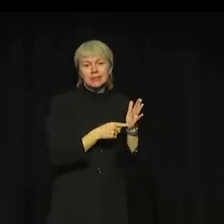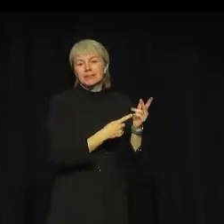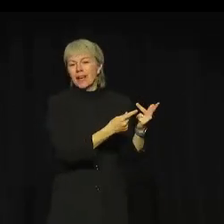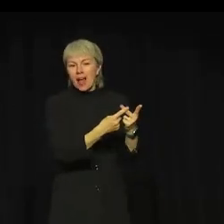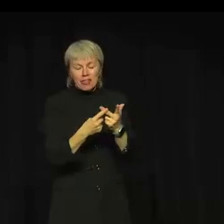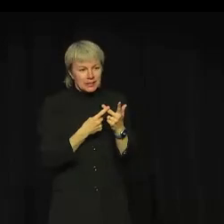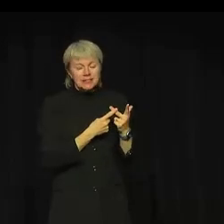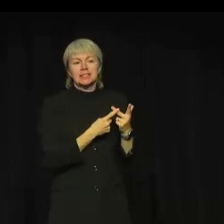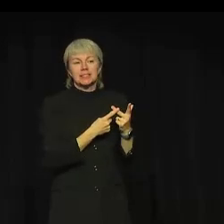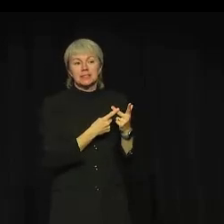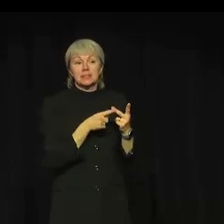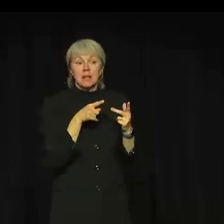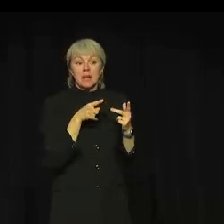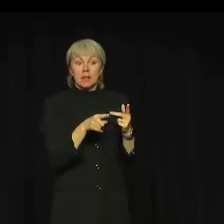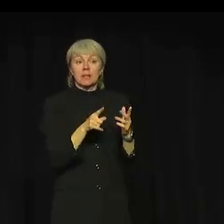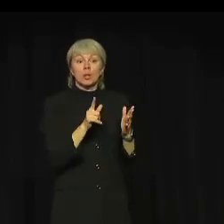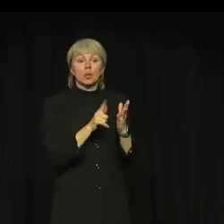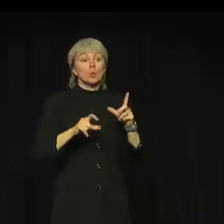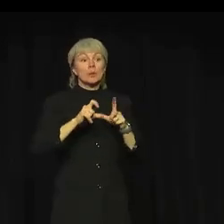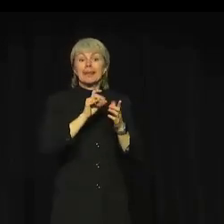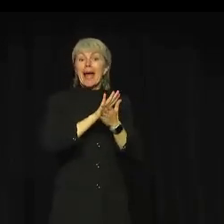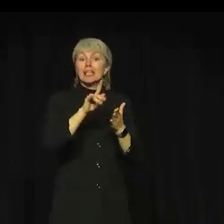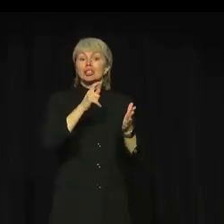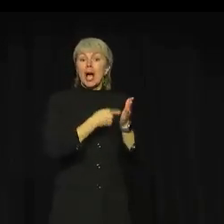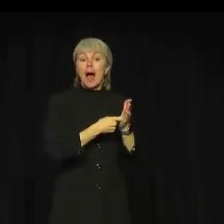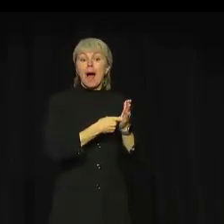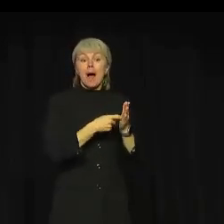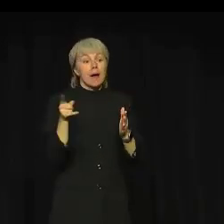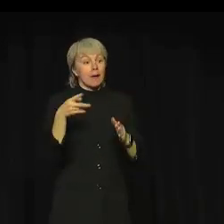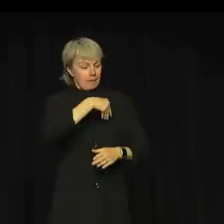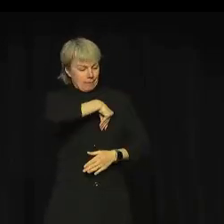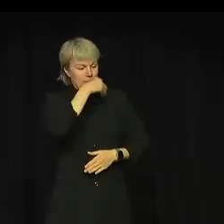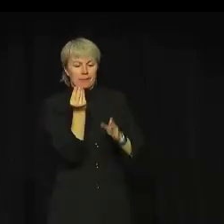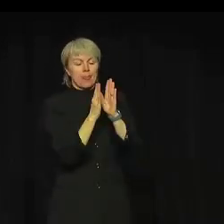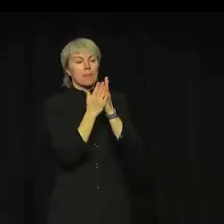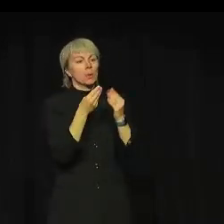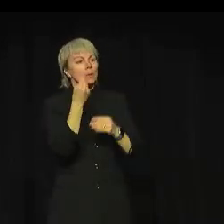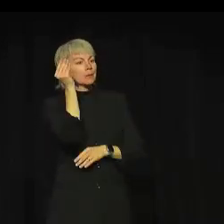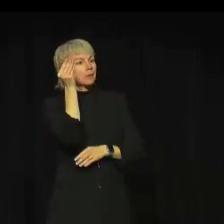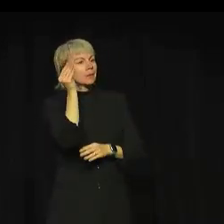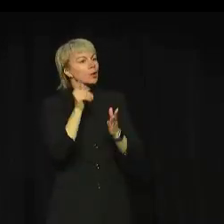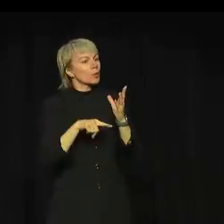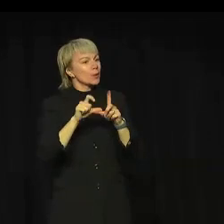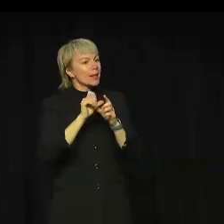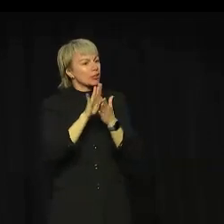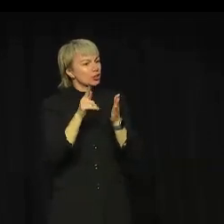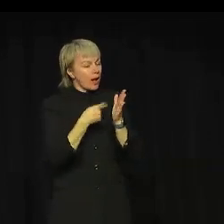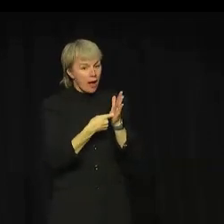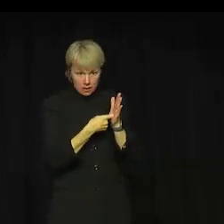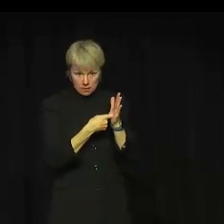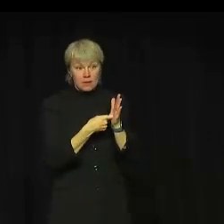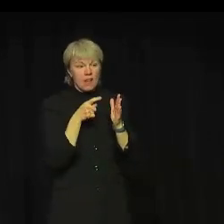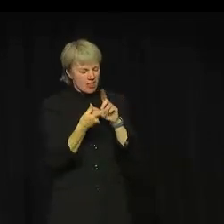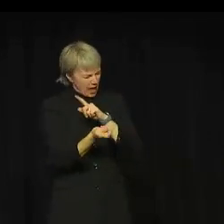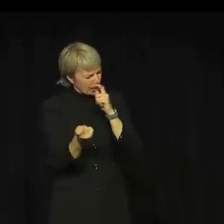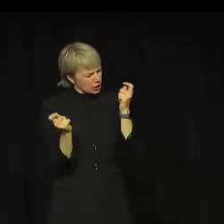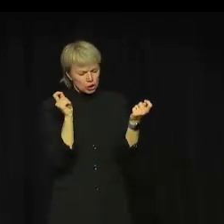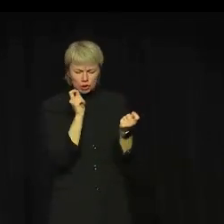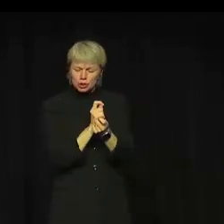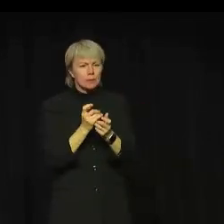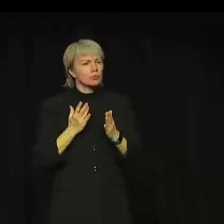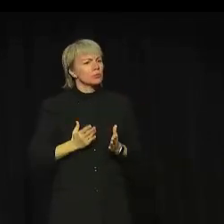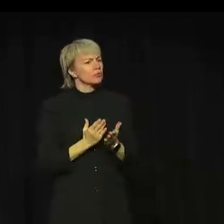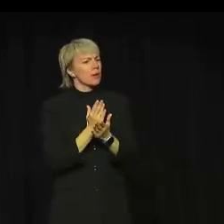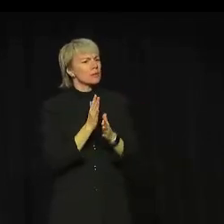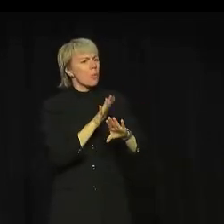That transformative document that Justice Kirby proudly held aloft has shaped the development of bills of rights in democratic countries around